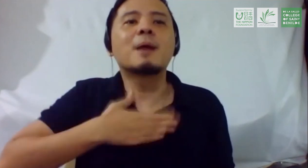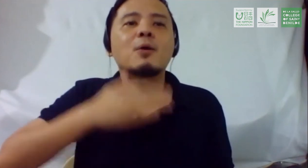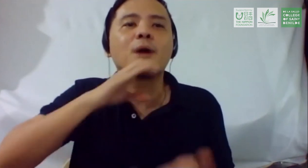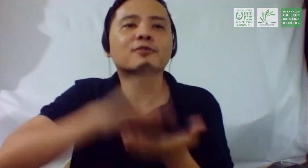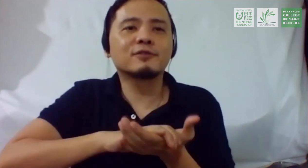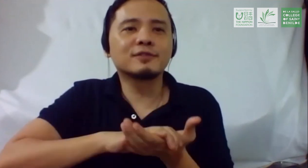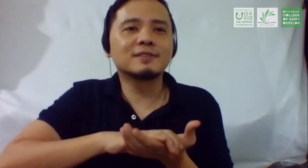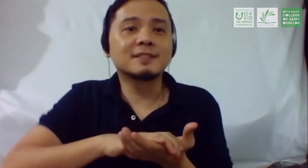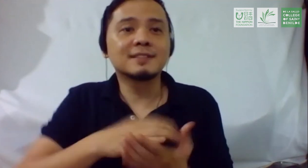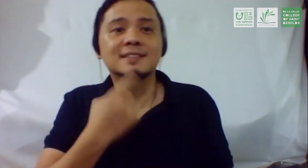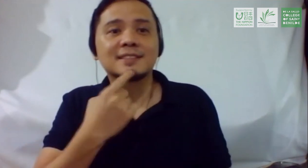hello.